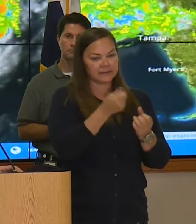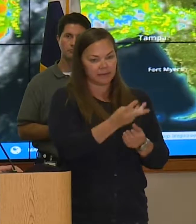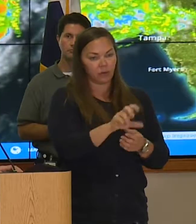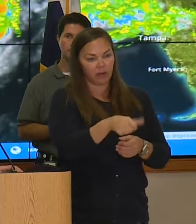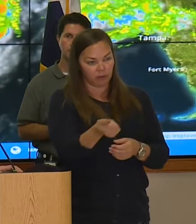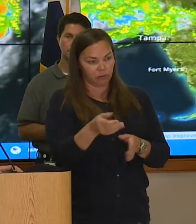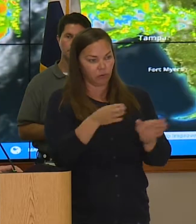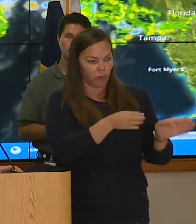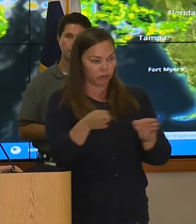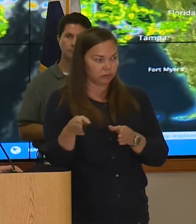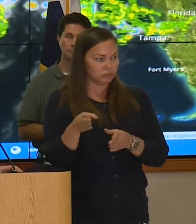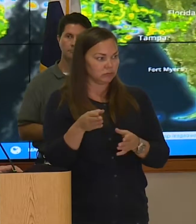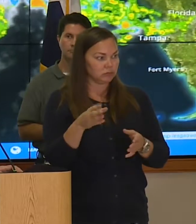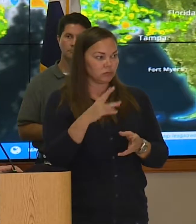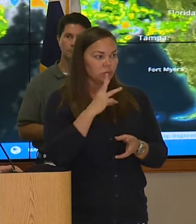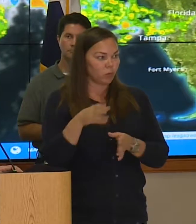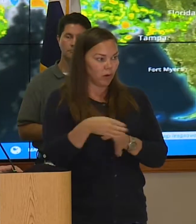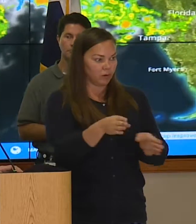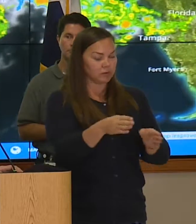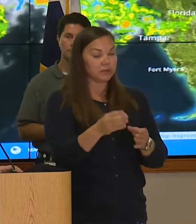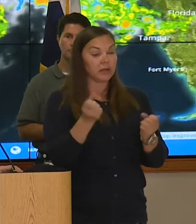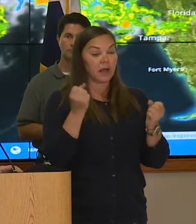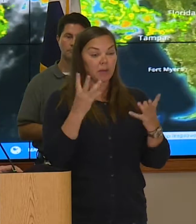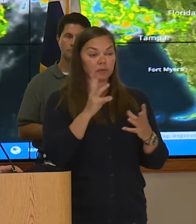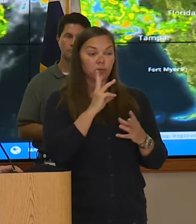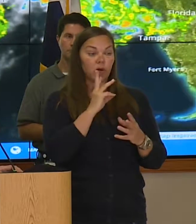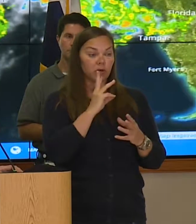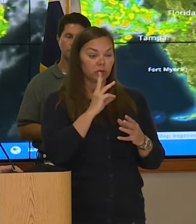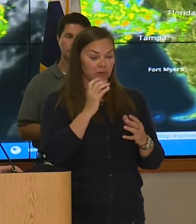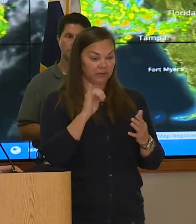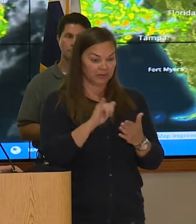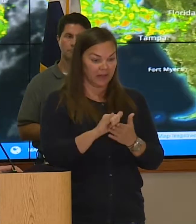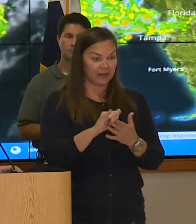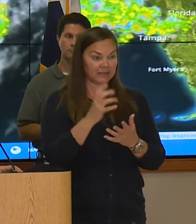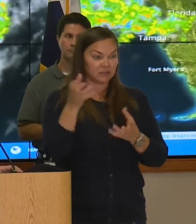watersheds. The sheer volume of water that has been dropped